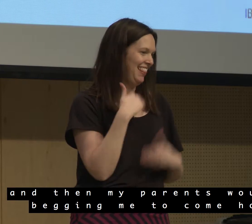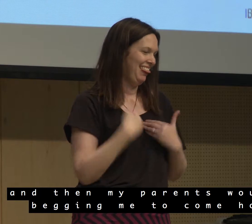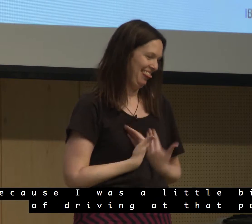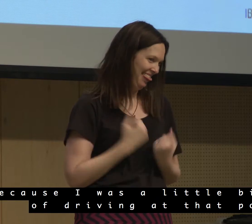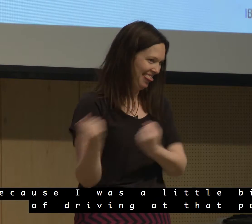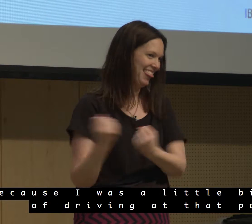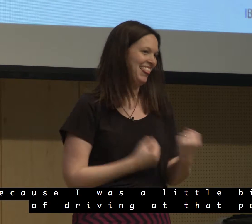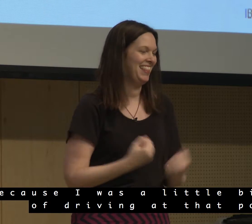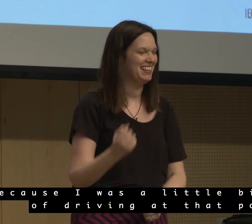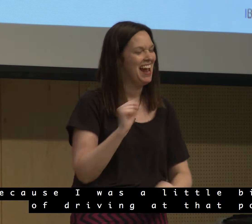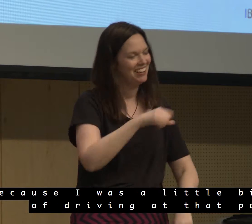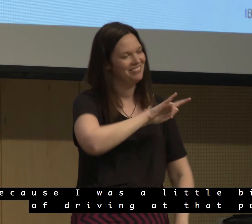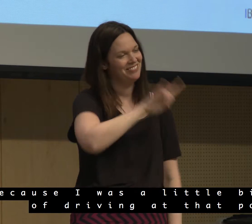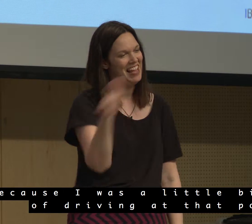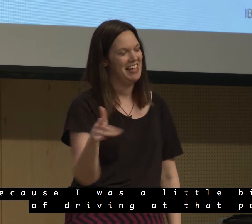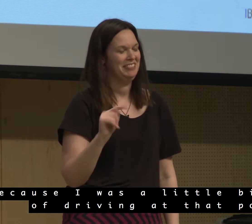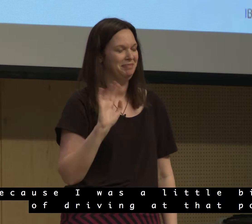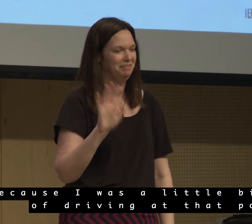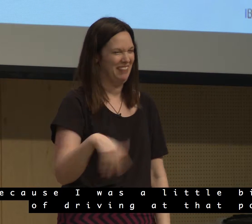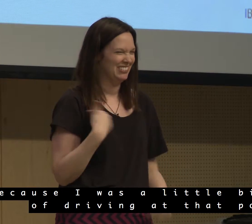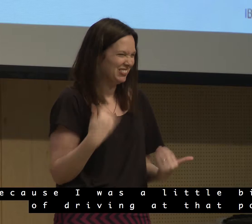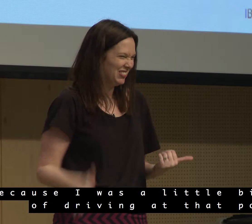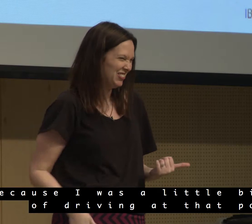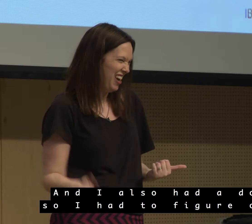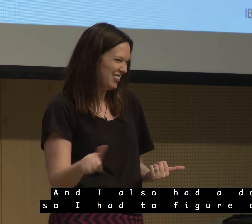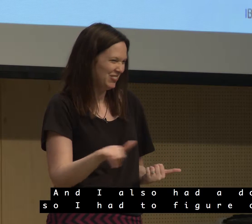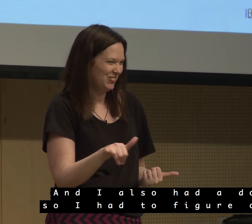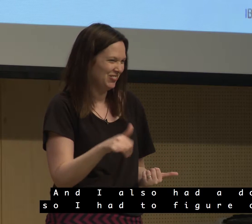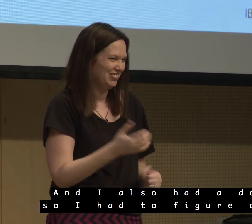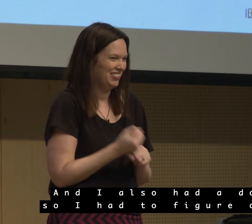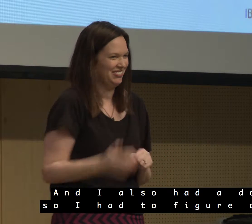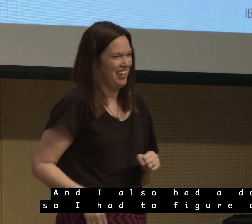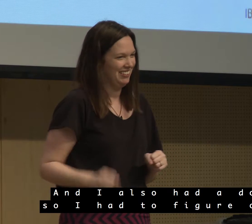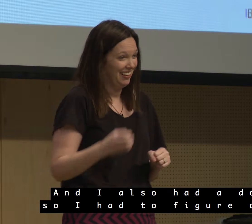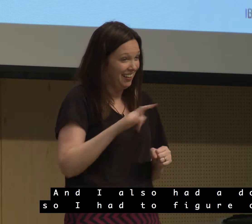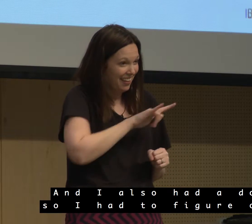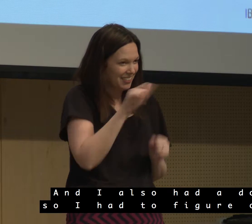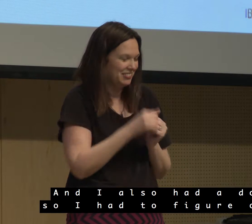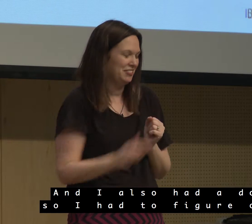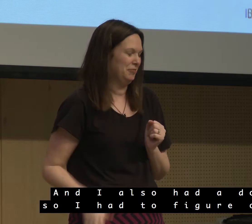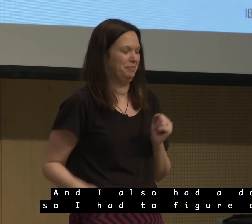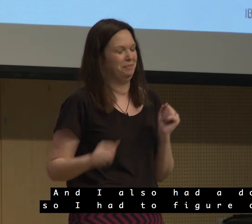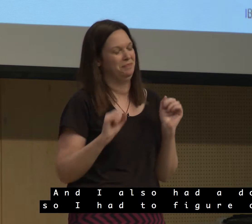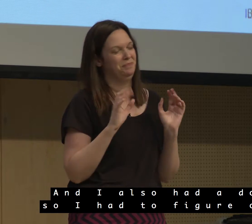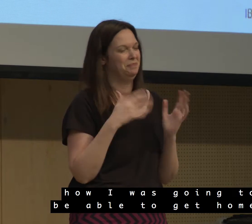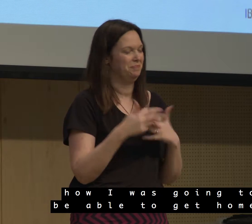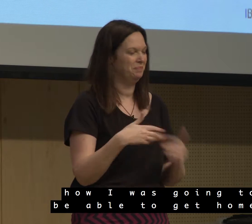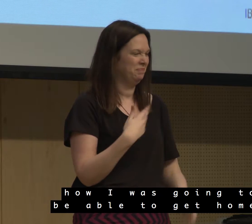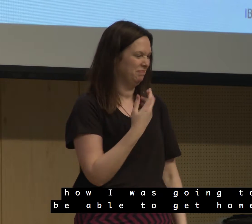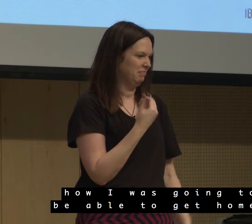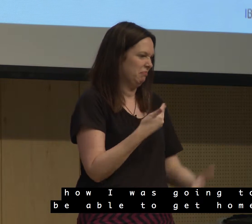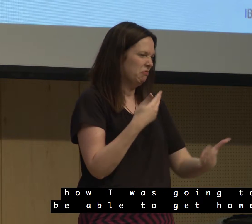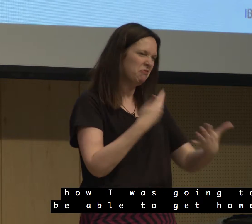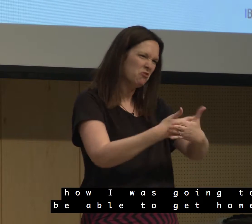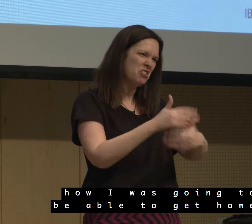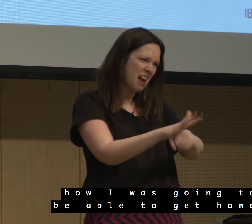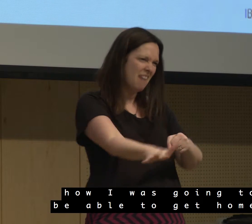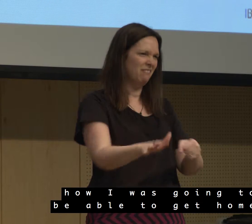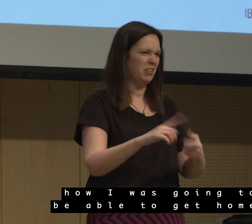come home because I was a little bit tired of driving at that point. And I also had a dog, so I had to figure out how I was going to be able to